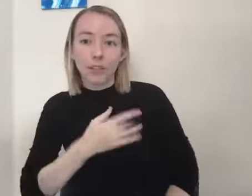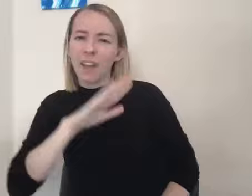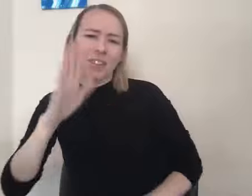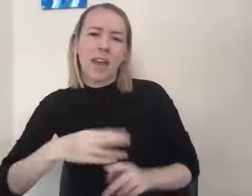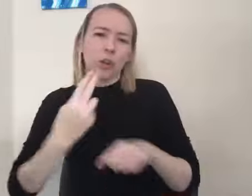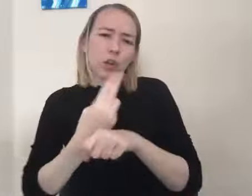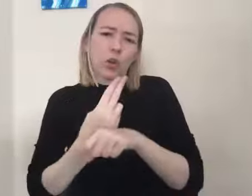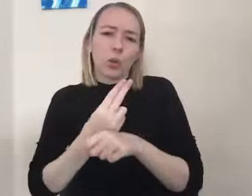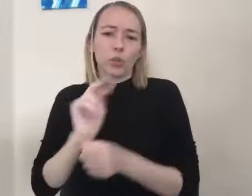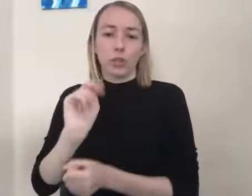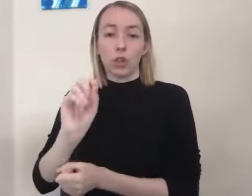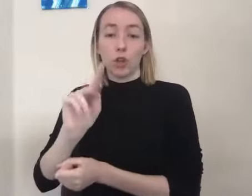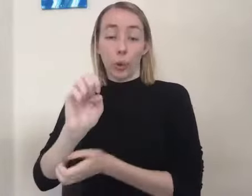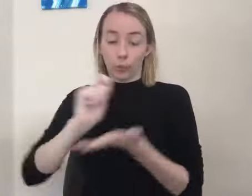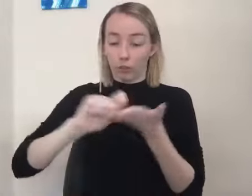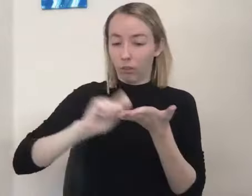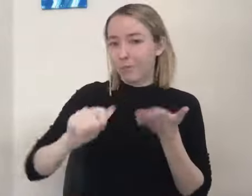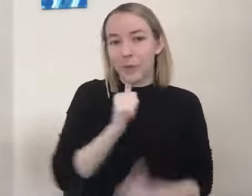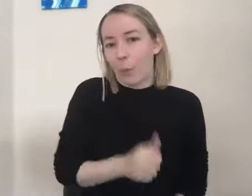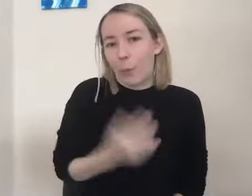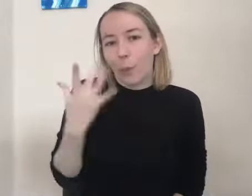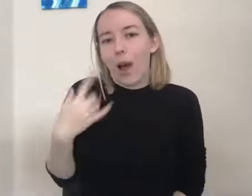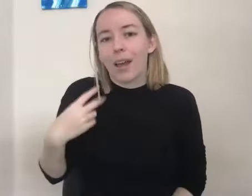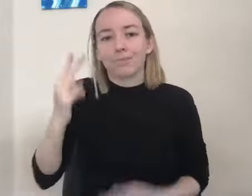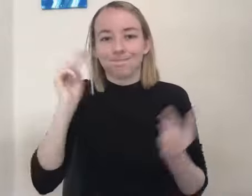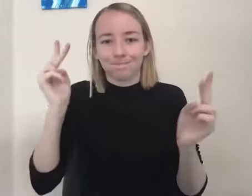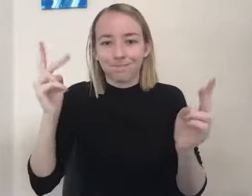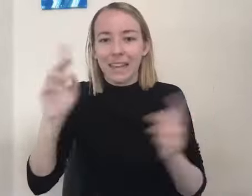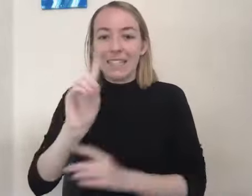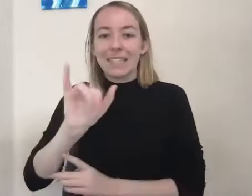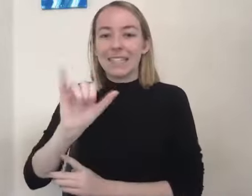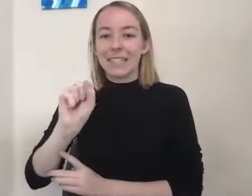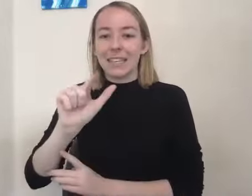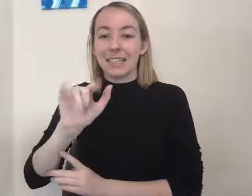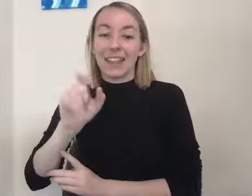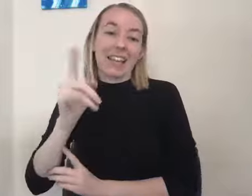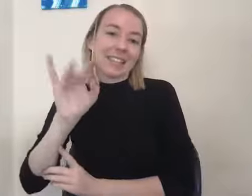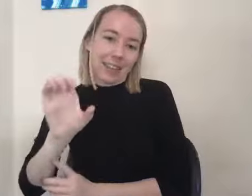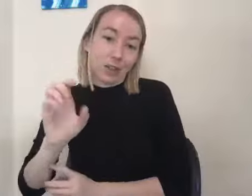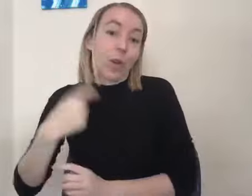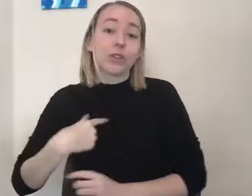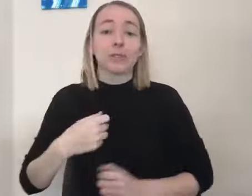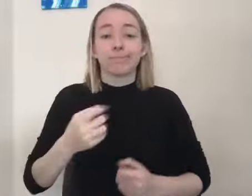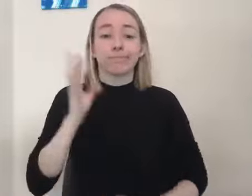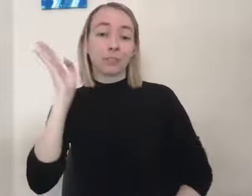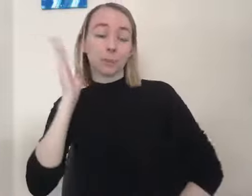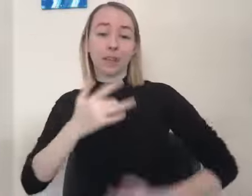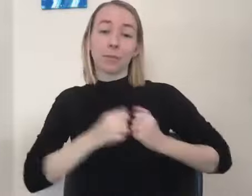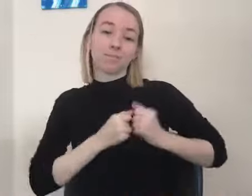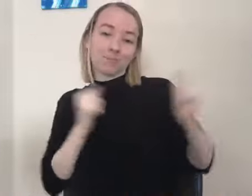know something? I talk for the heart. I love for the heart. I've learnt to open the heart. And I don't look at notes. I've never used